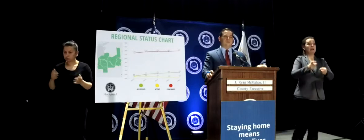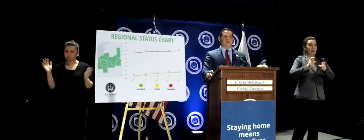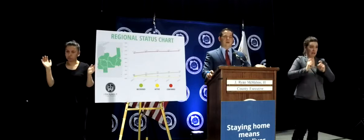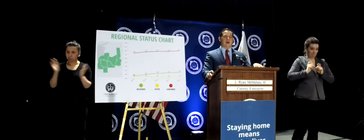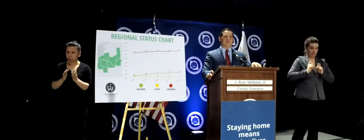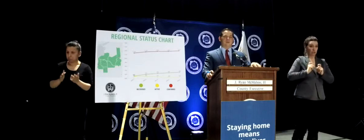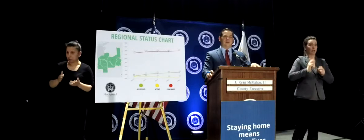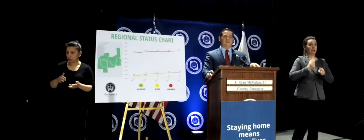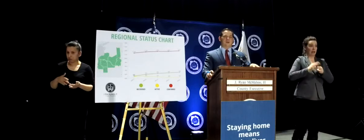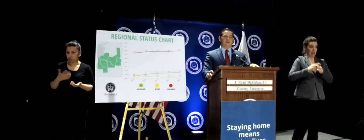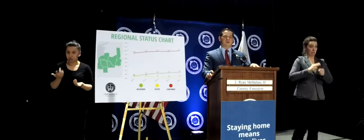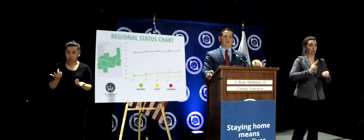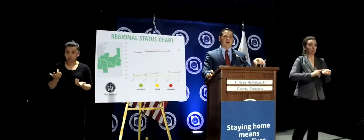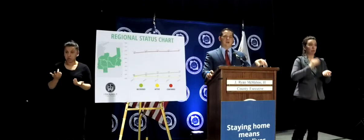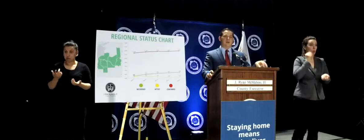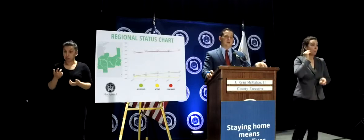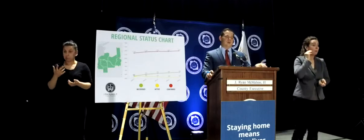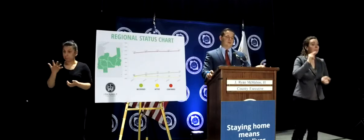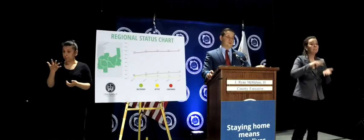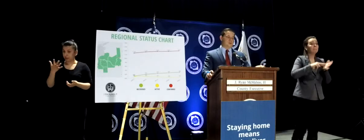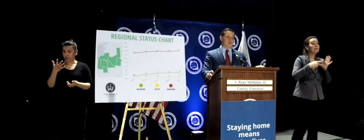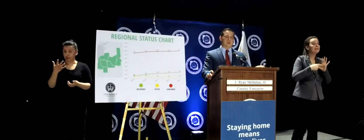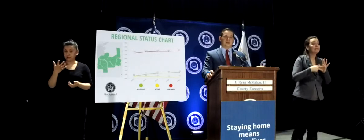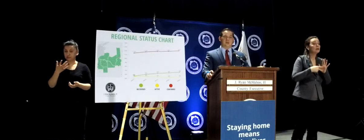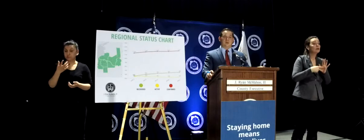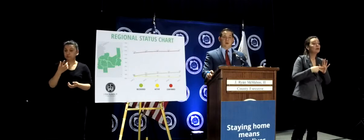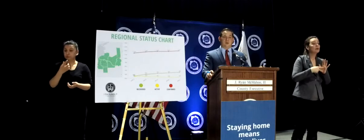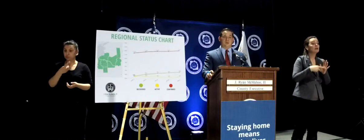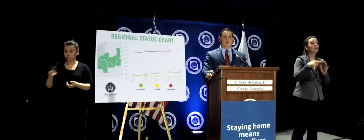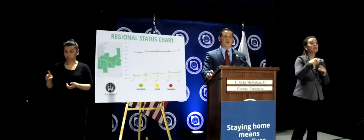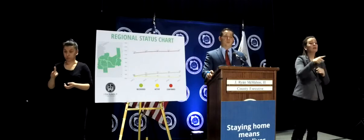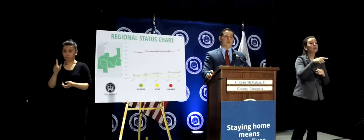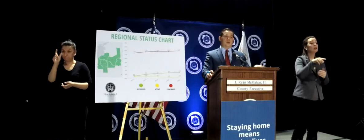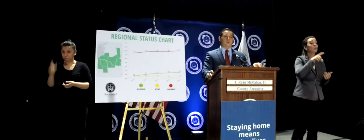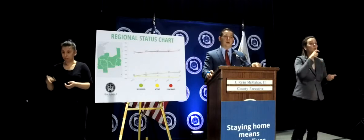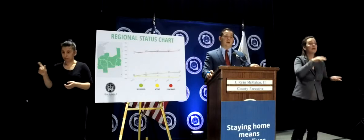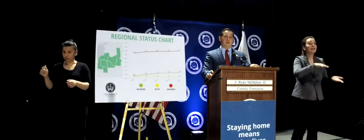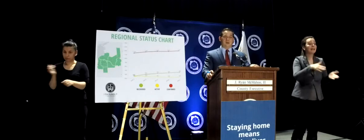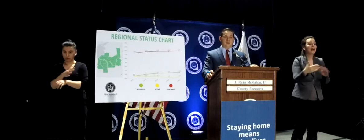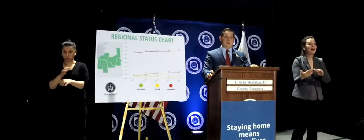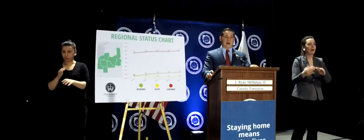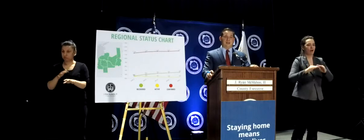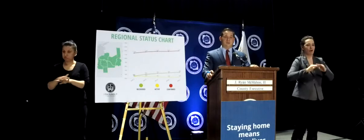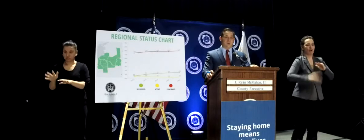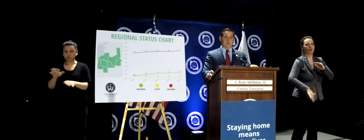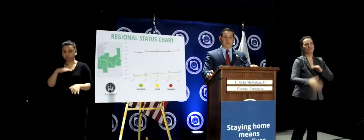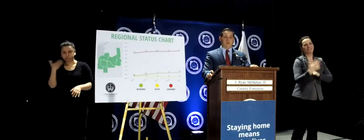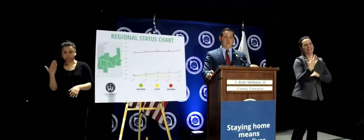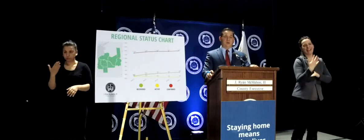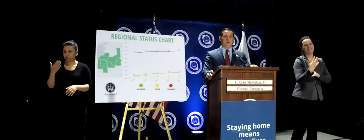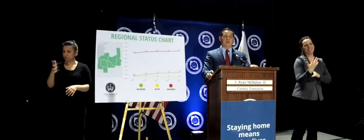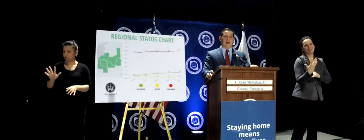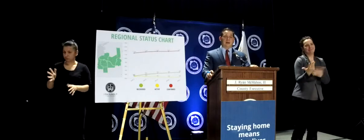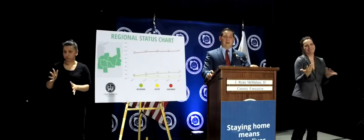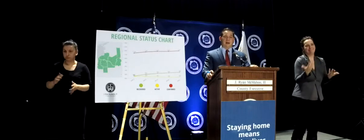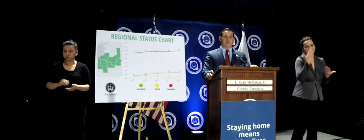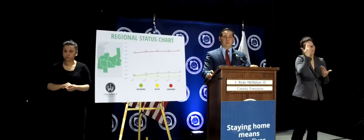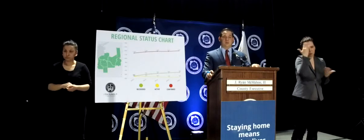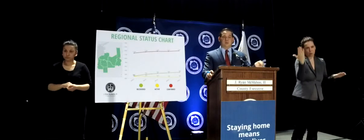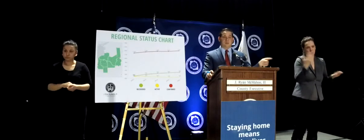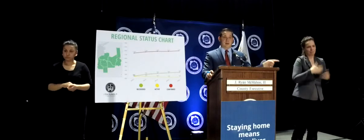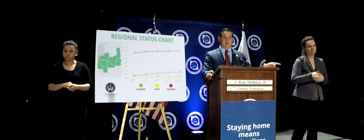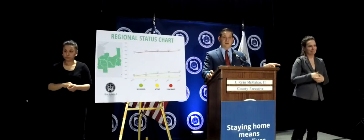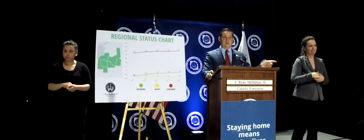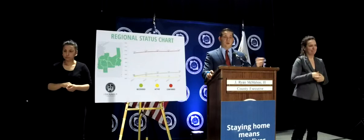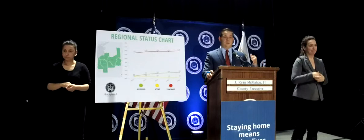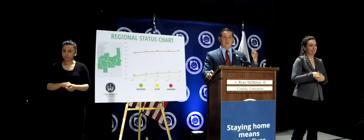they haven't figured out the definitions yet. Somebody that lived in a nursing home but then went to the hospital because they're critical and died in the